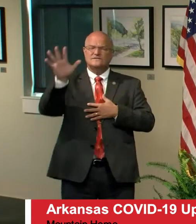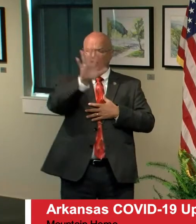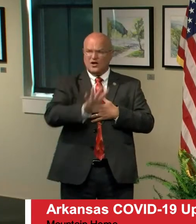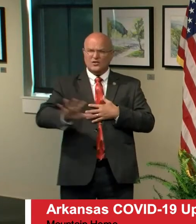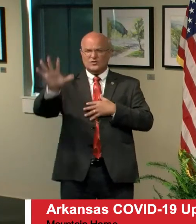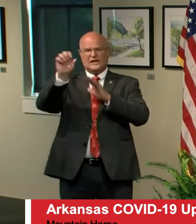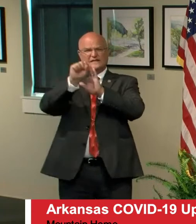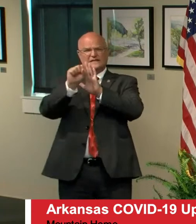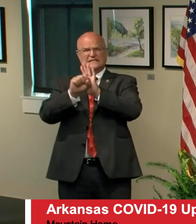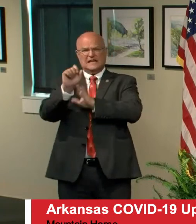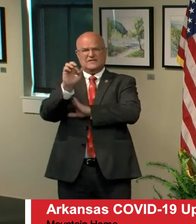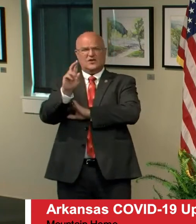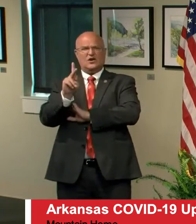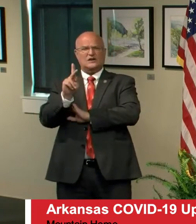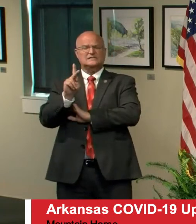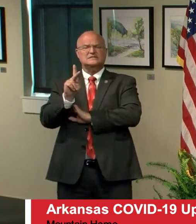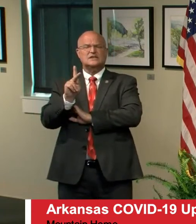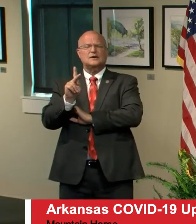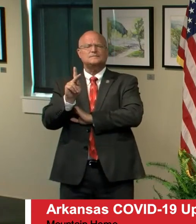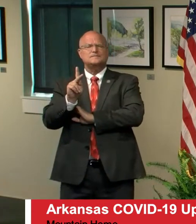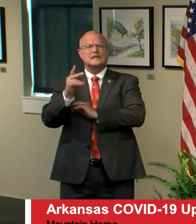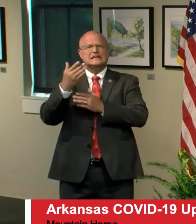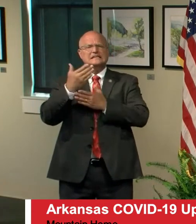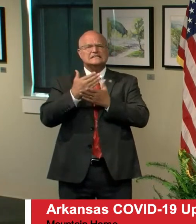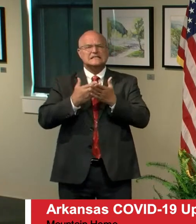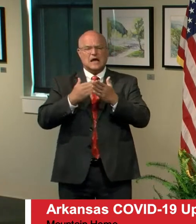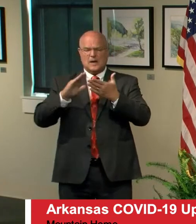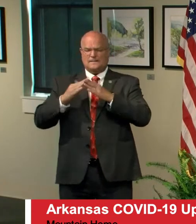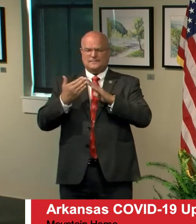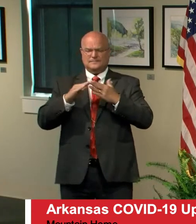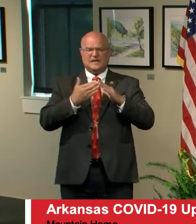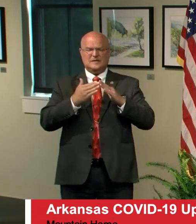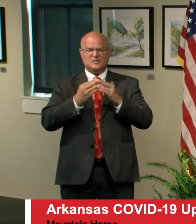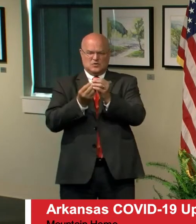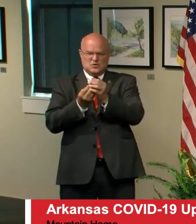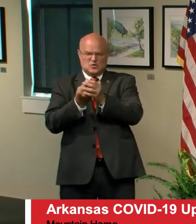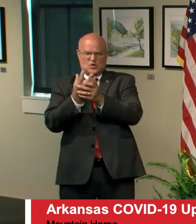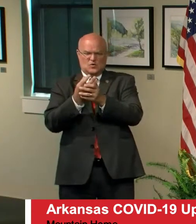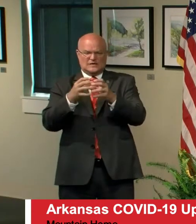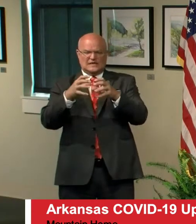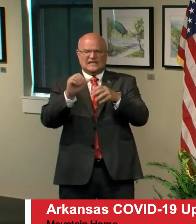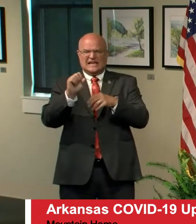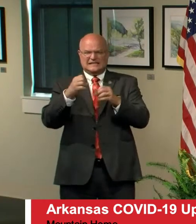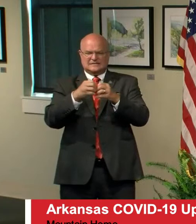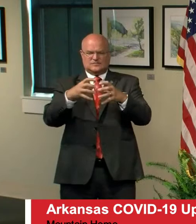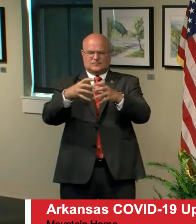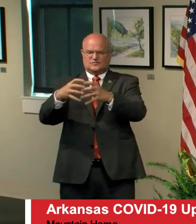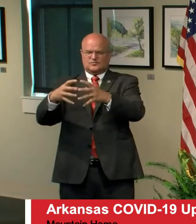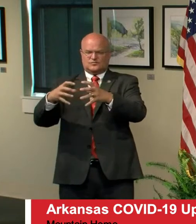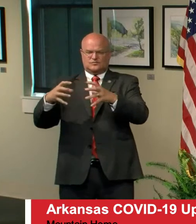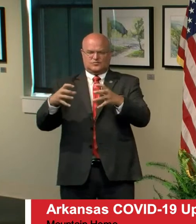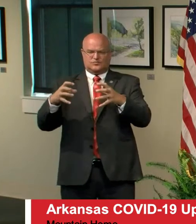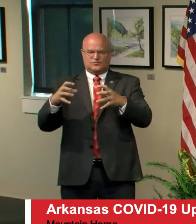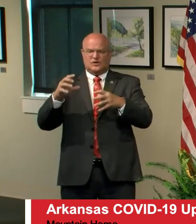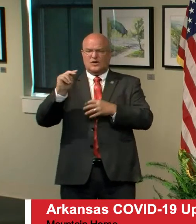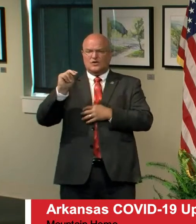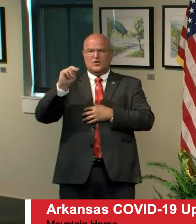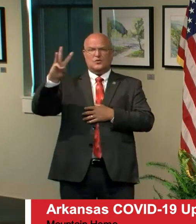state of Arkansas some community growth in cases, and then in